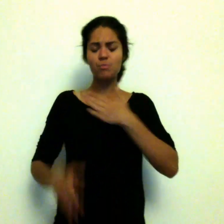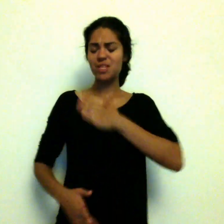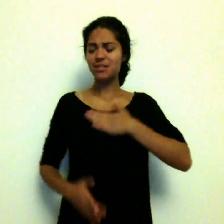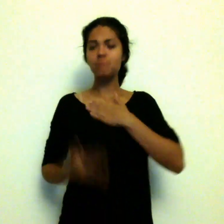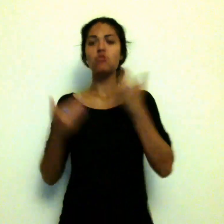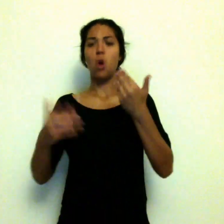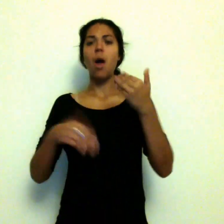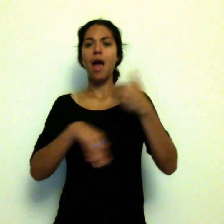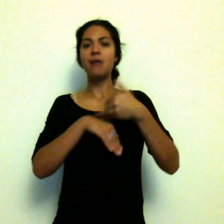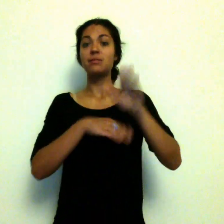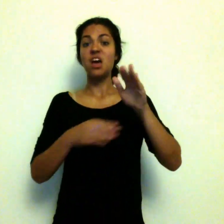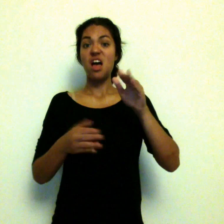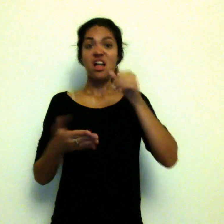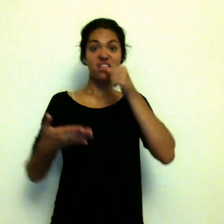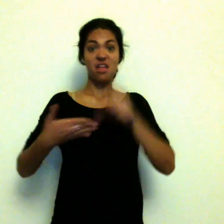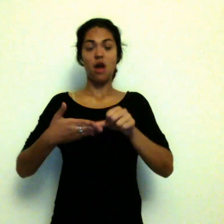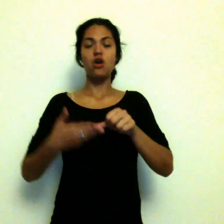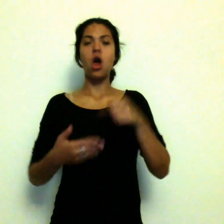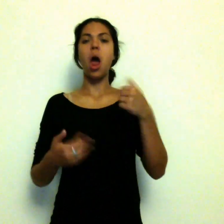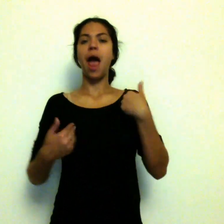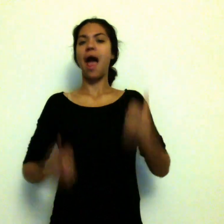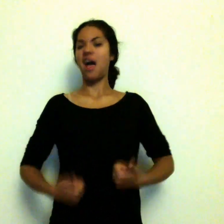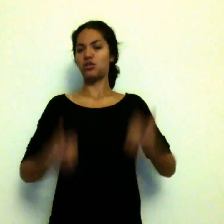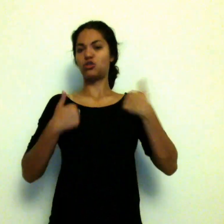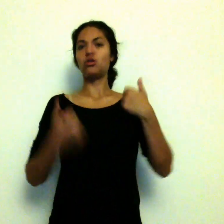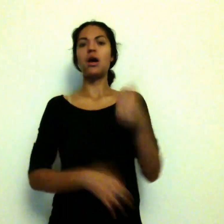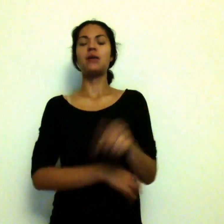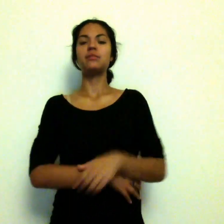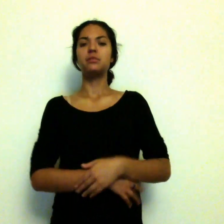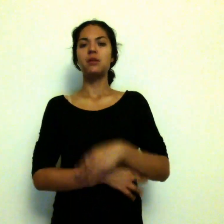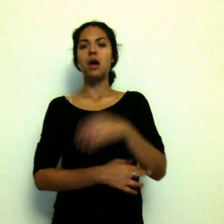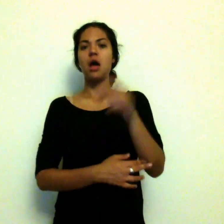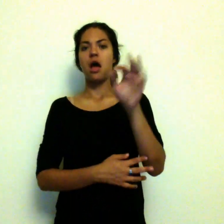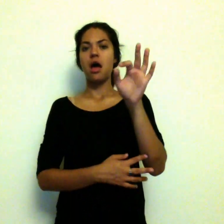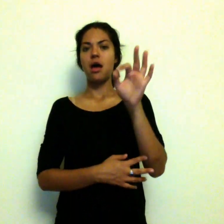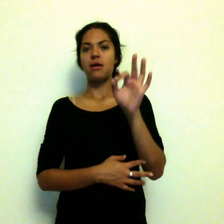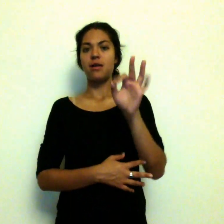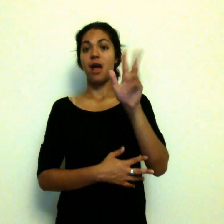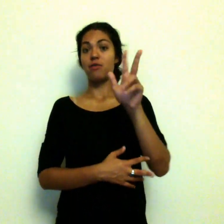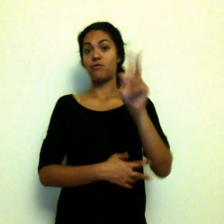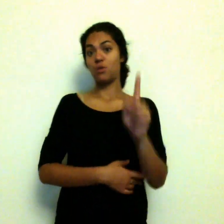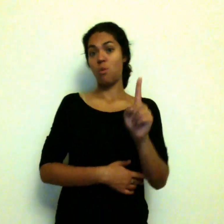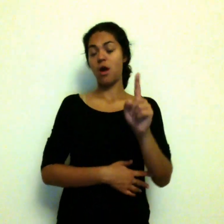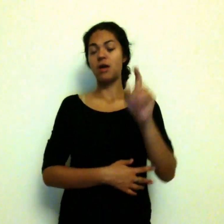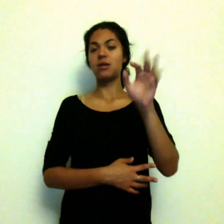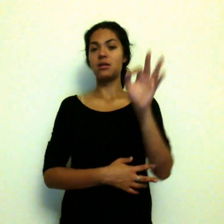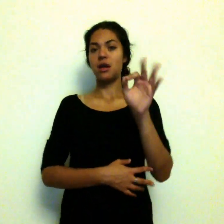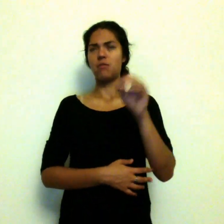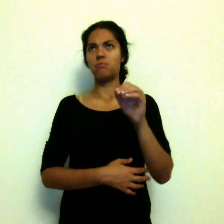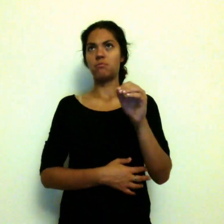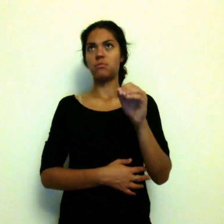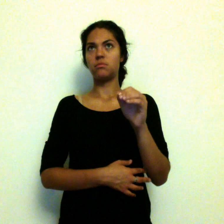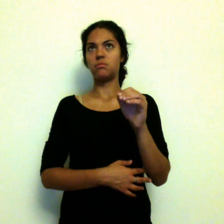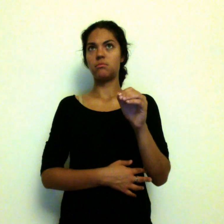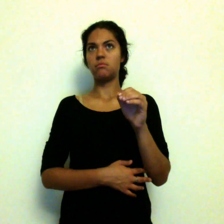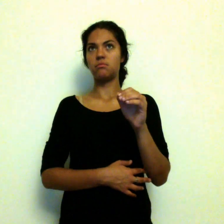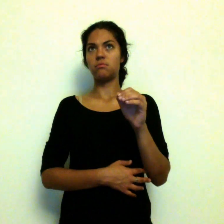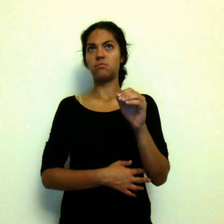Box 921939, Norcross, Georgia, 30010. And of course, you can always call us